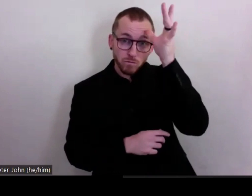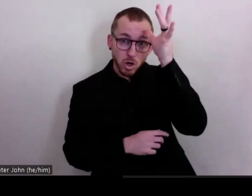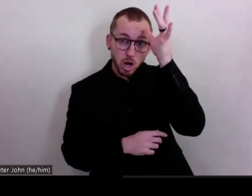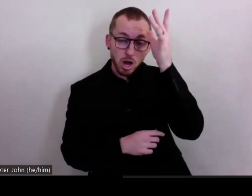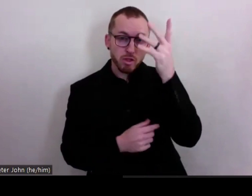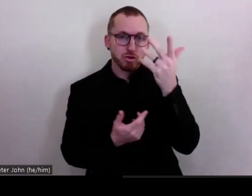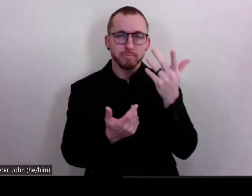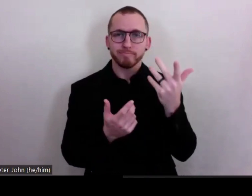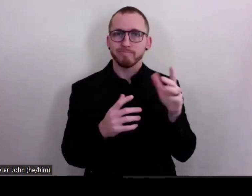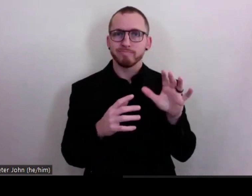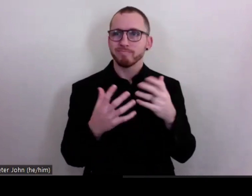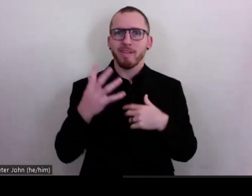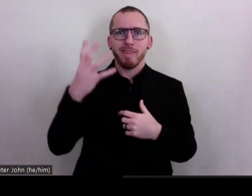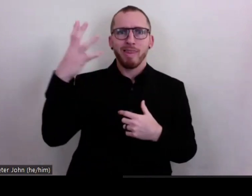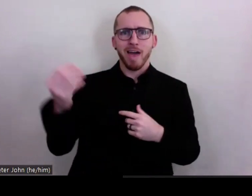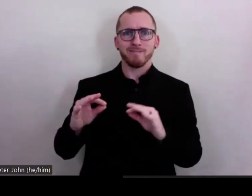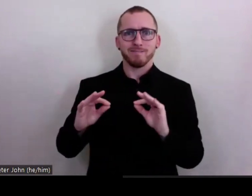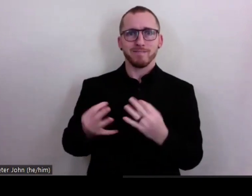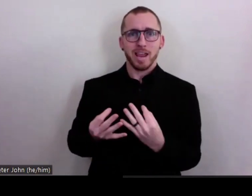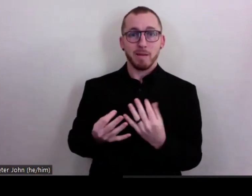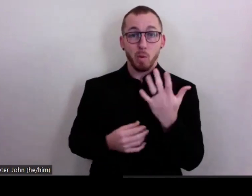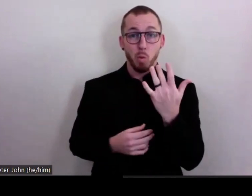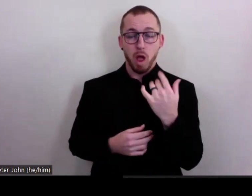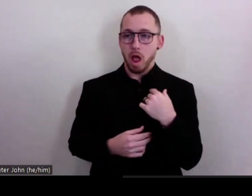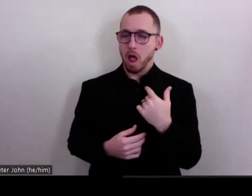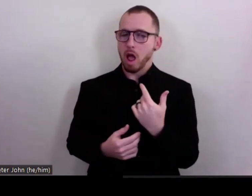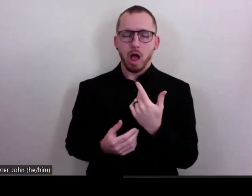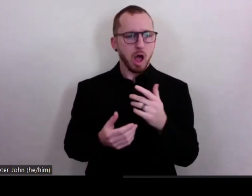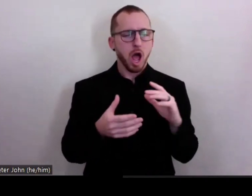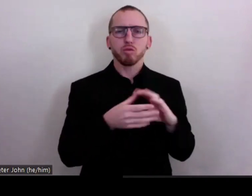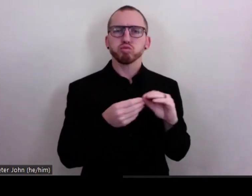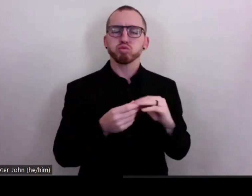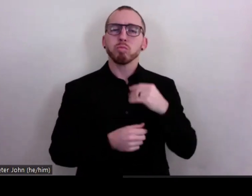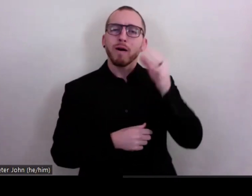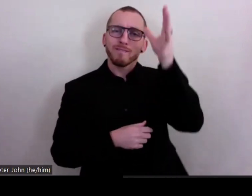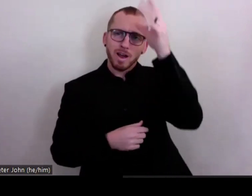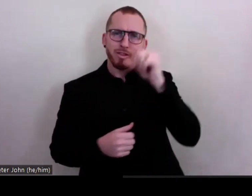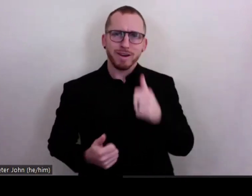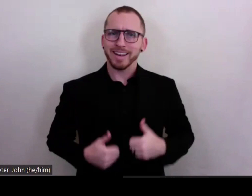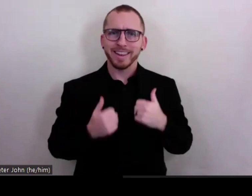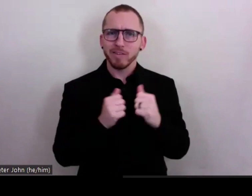left our family because I said that my father did not live with me, but my father was actually